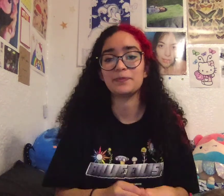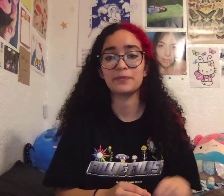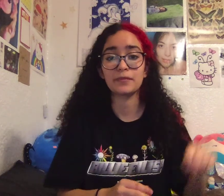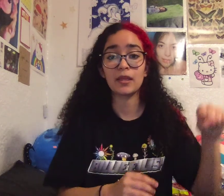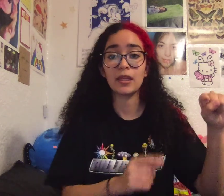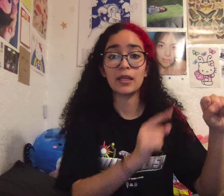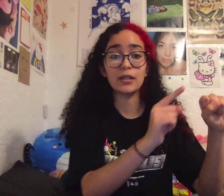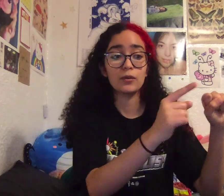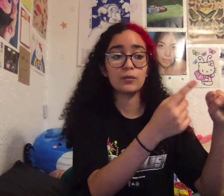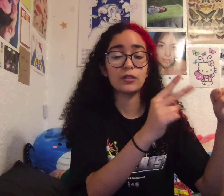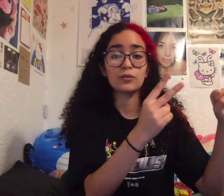is Mars.